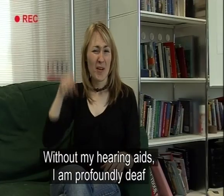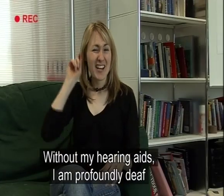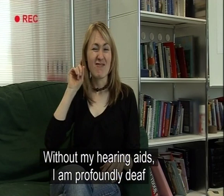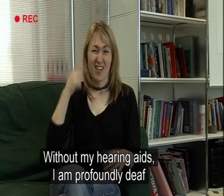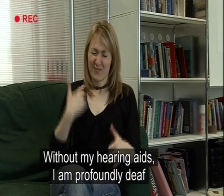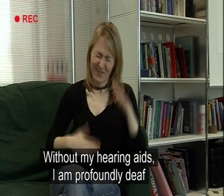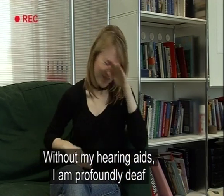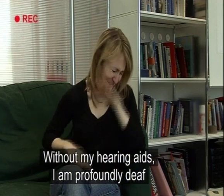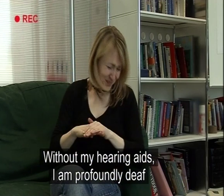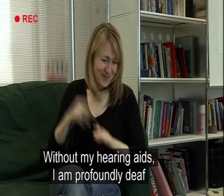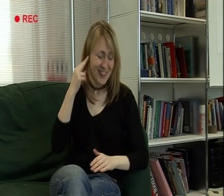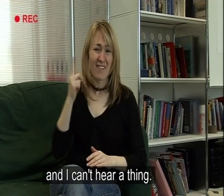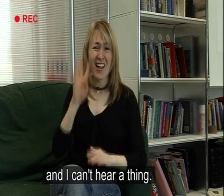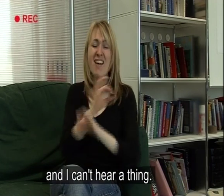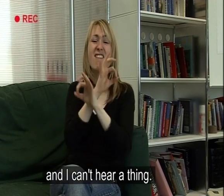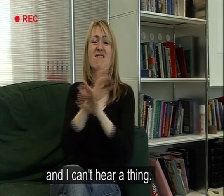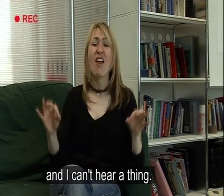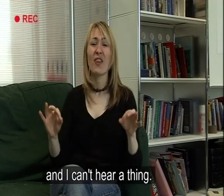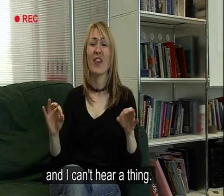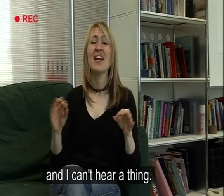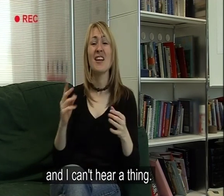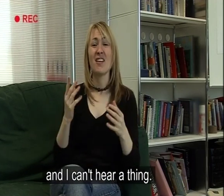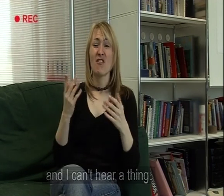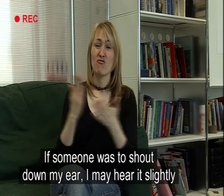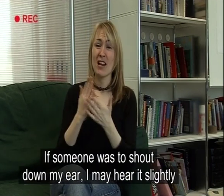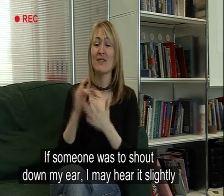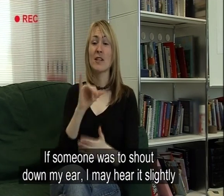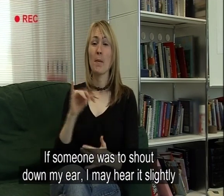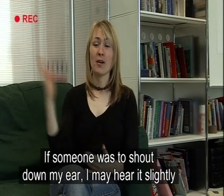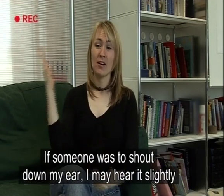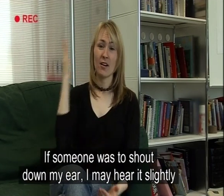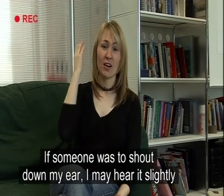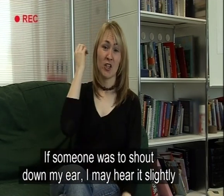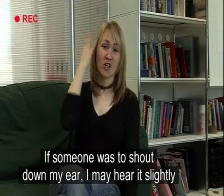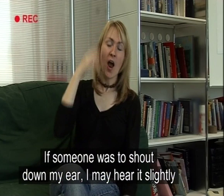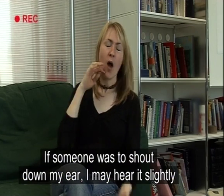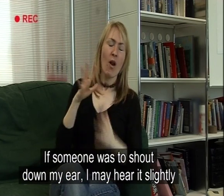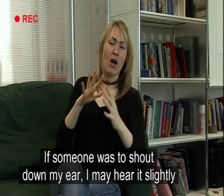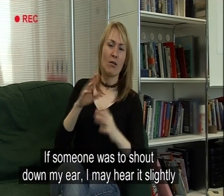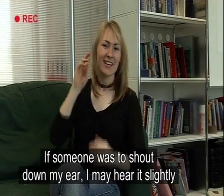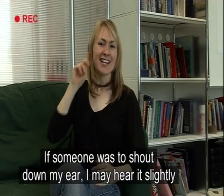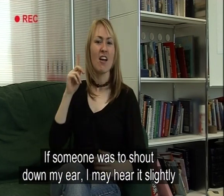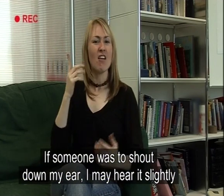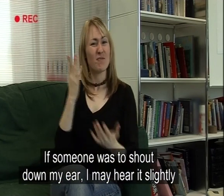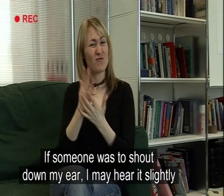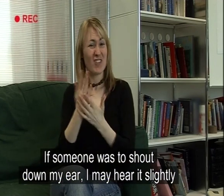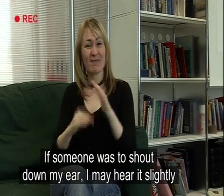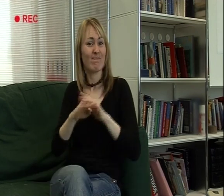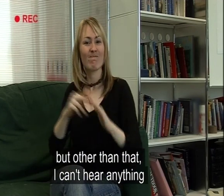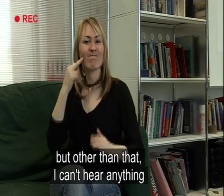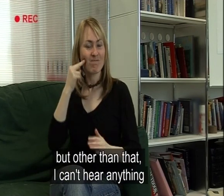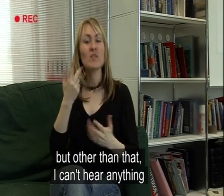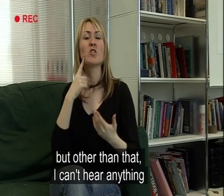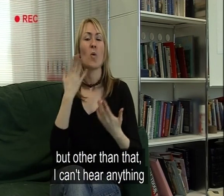Without my hearing aid, I am profoundly deaf. I can't hear a thing. If someone was to shout down my ear, I may hear it